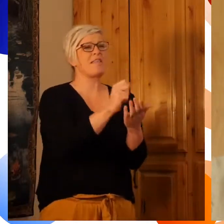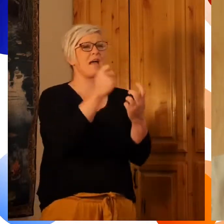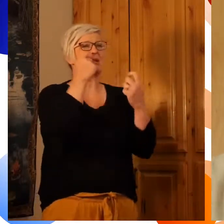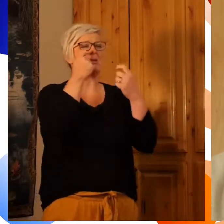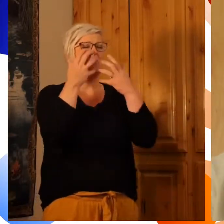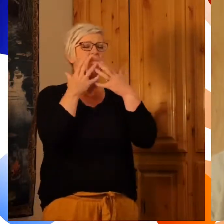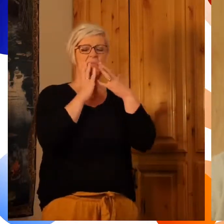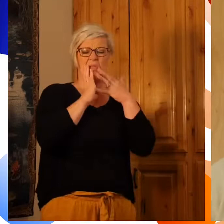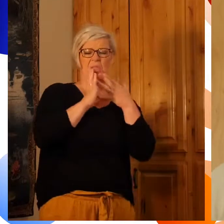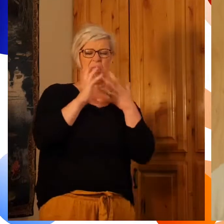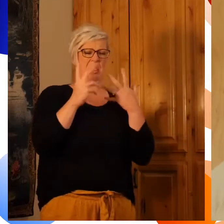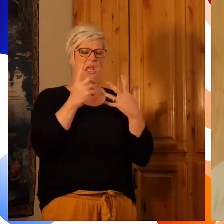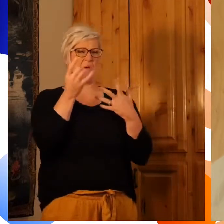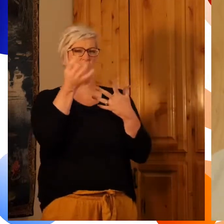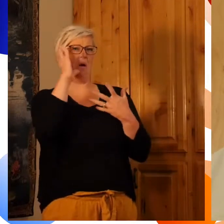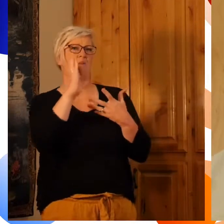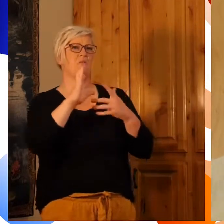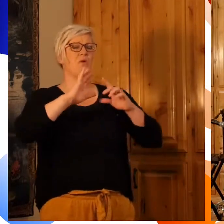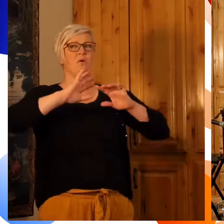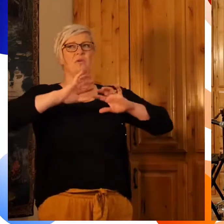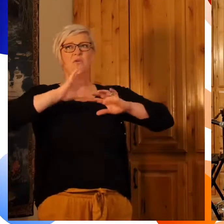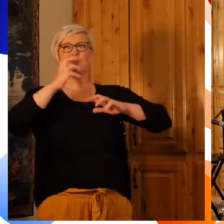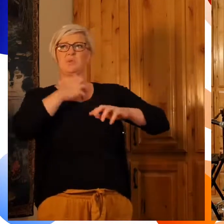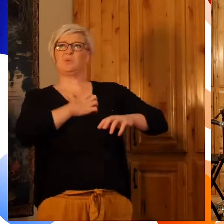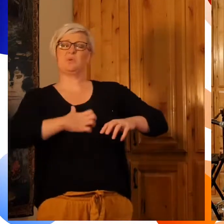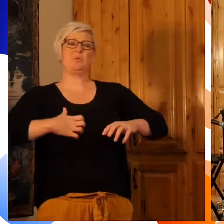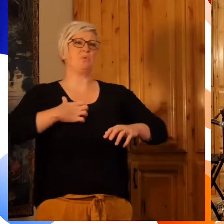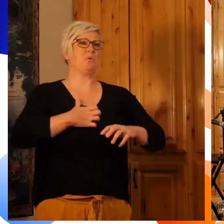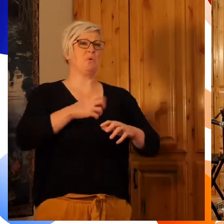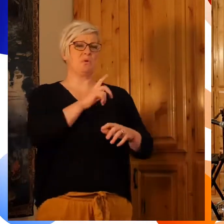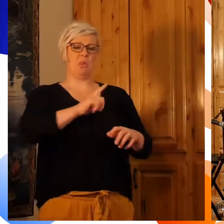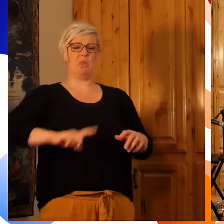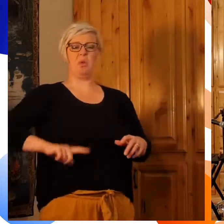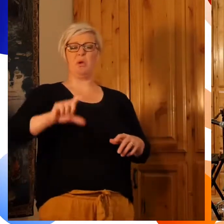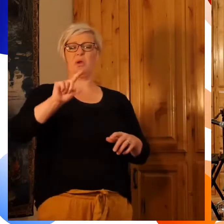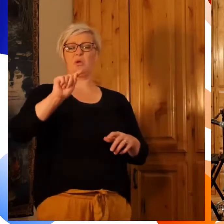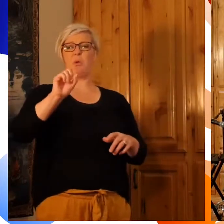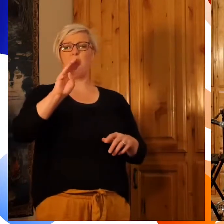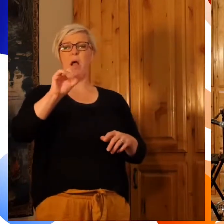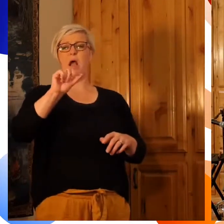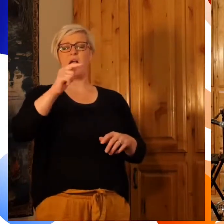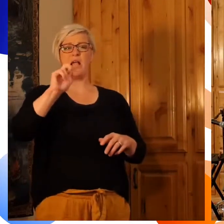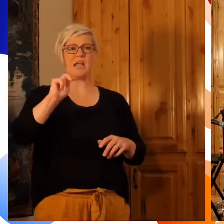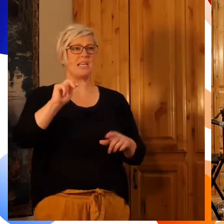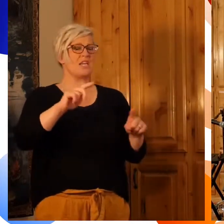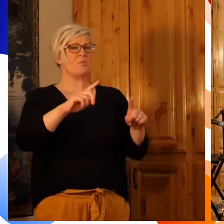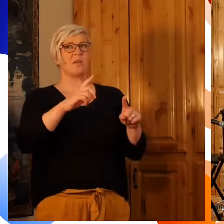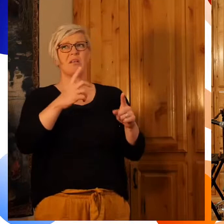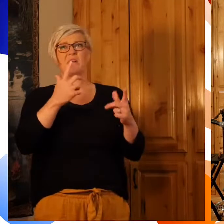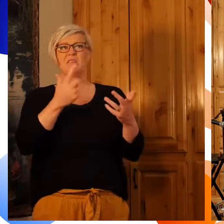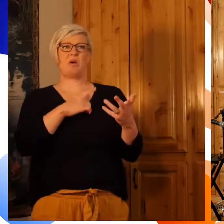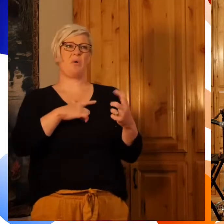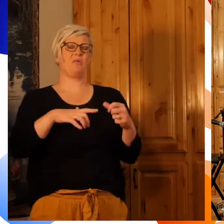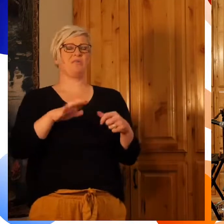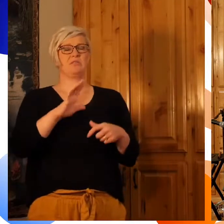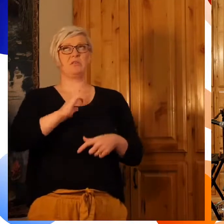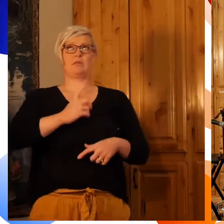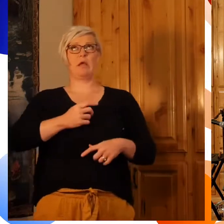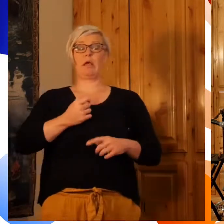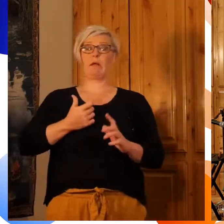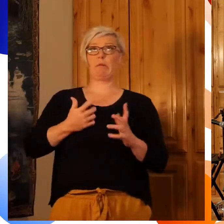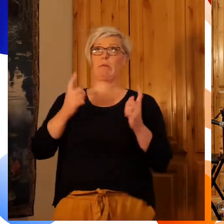lecherous, treacherous Lord Toboggan. Oh, and he was so full of himself, too. And Donald